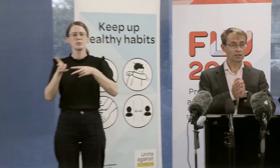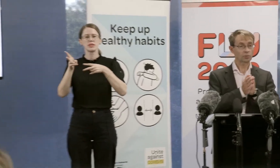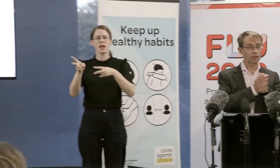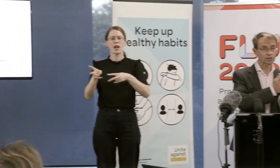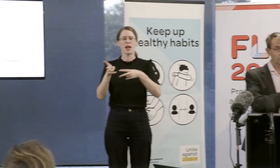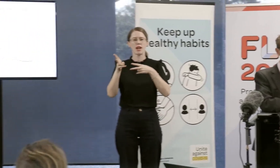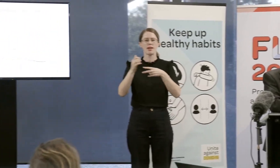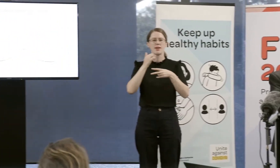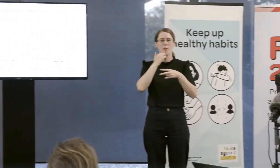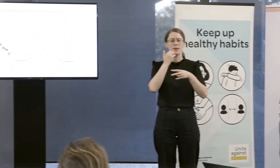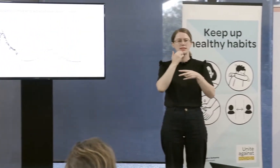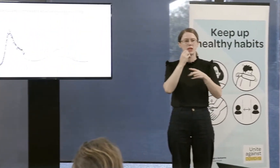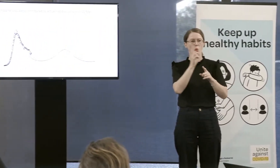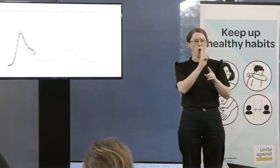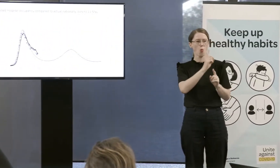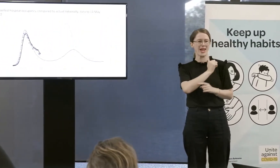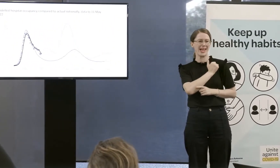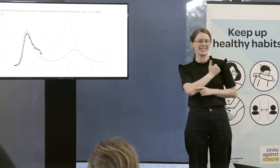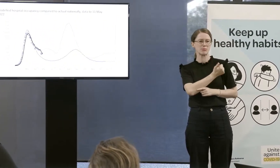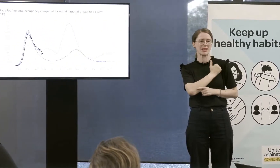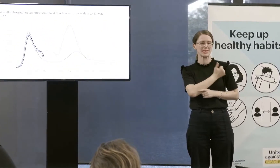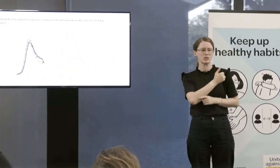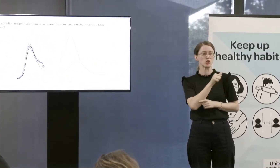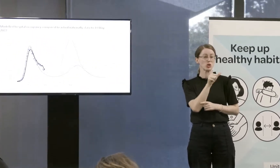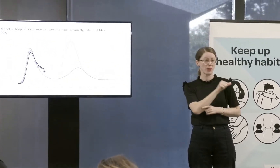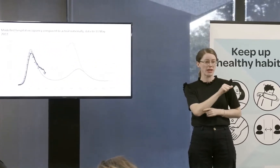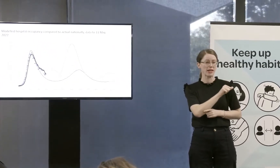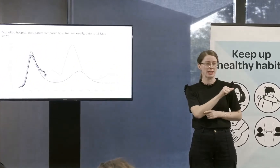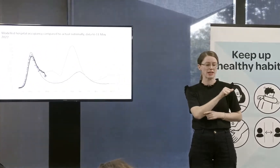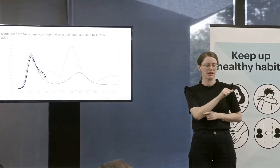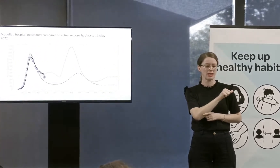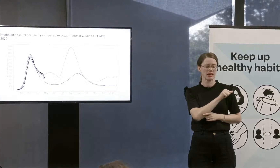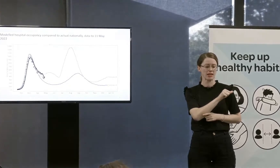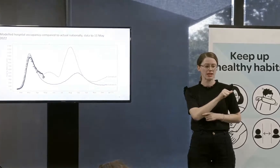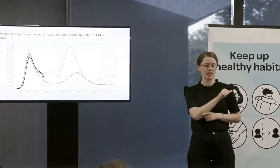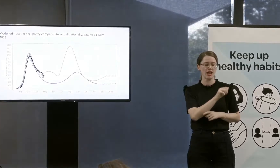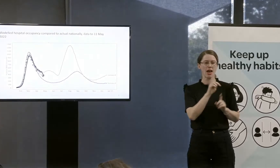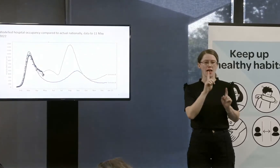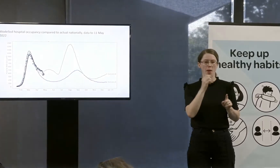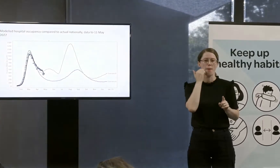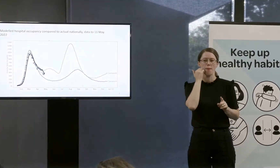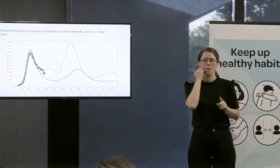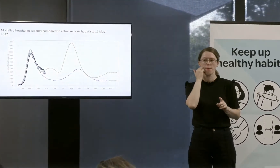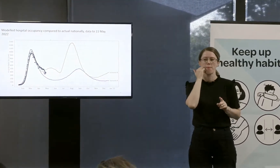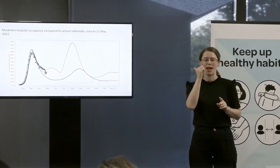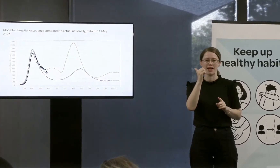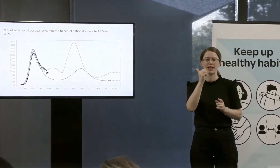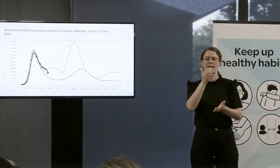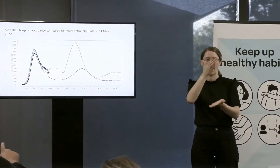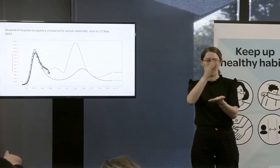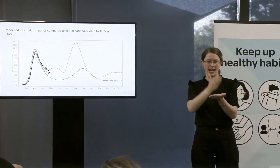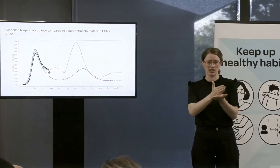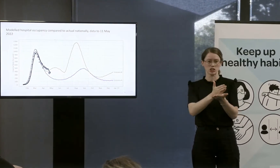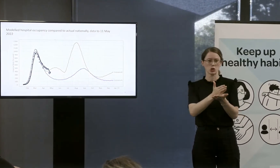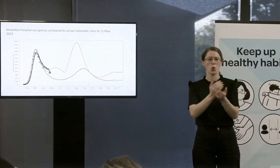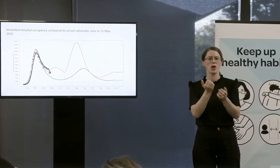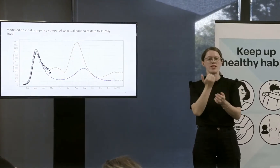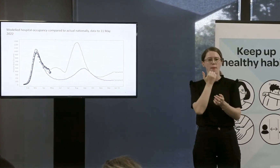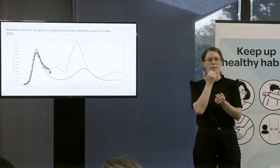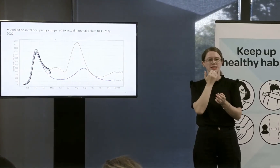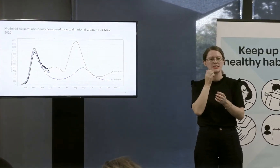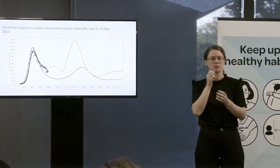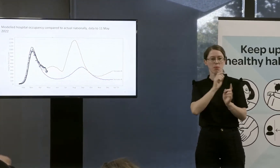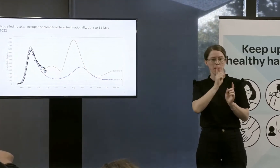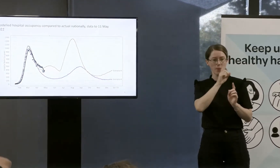hospitalisations as we expected in the outbreak to date. And then the black line with all the dots is the actual hospitalisations and how